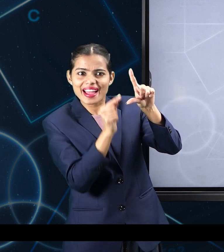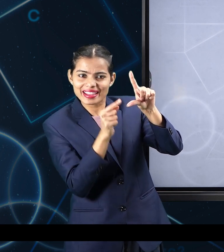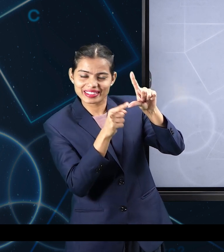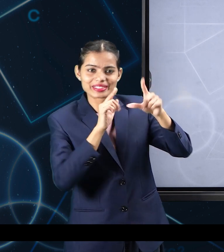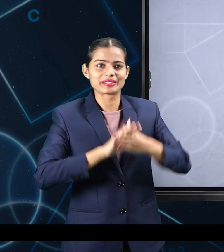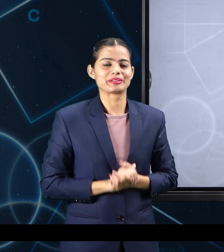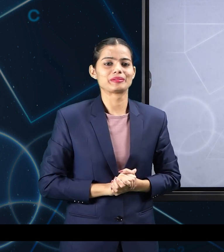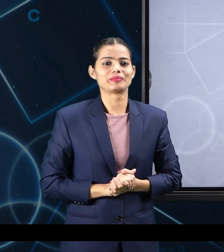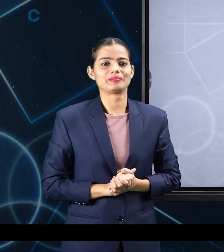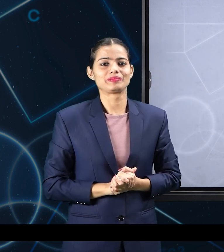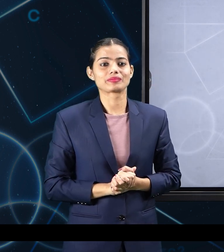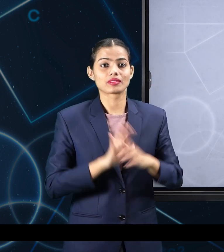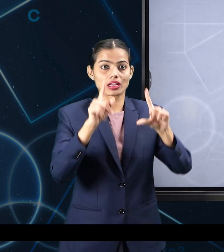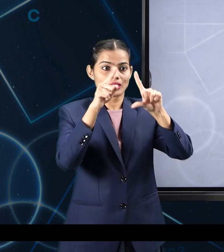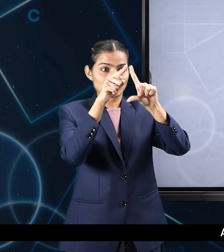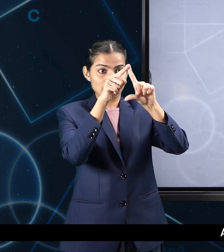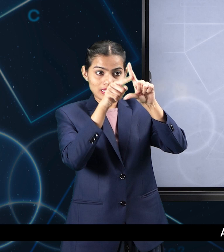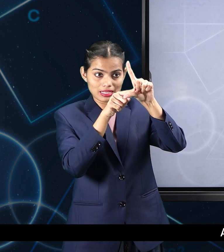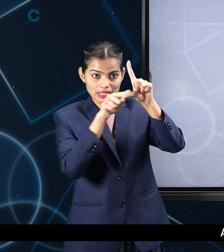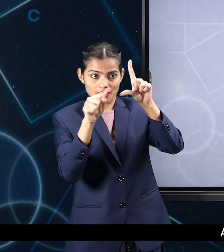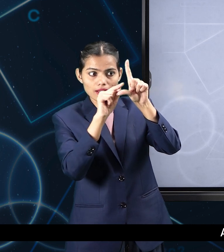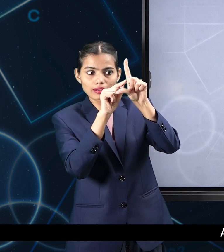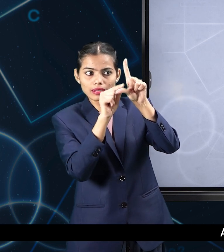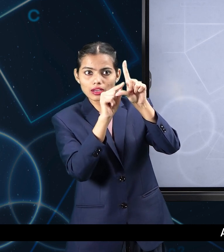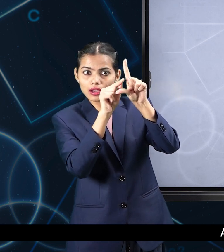Concurrency Angle-angle-angle criterion